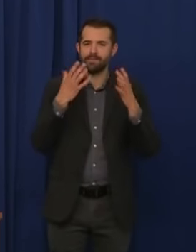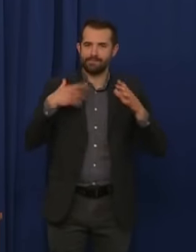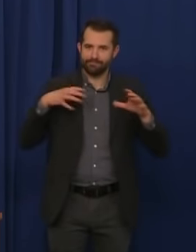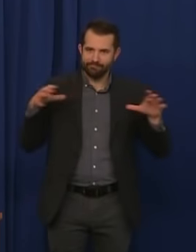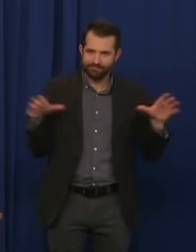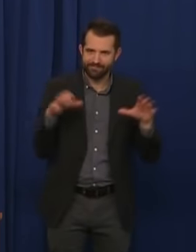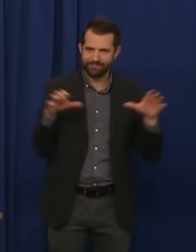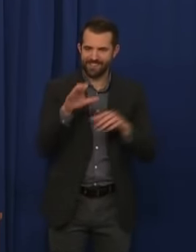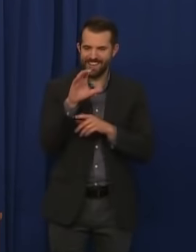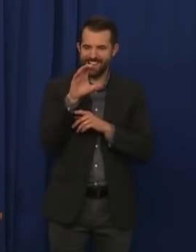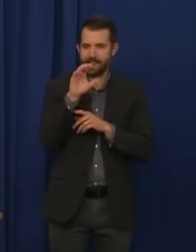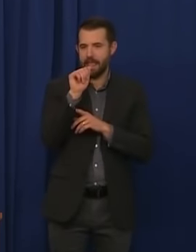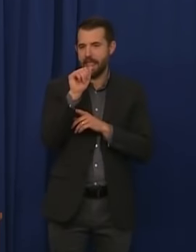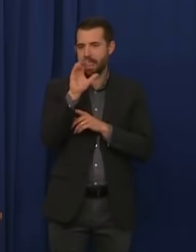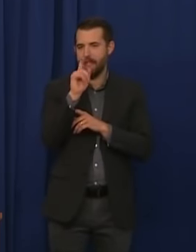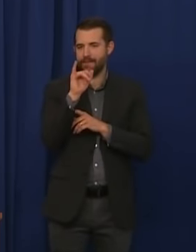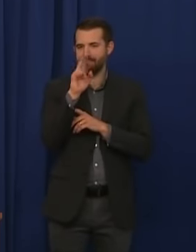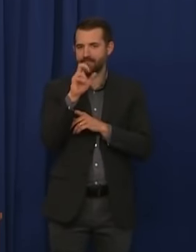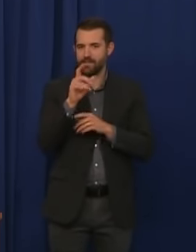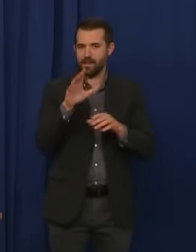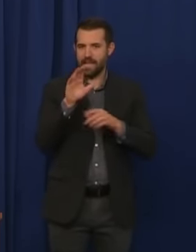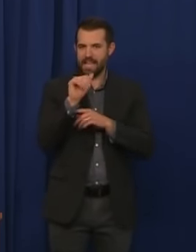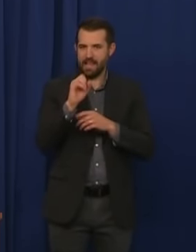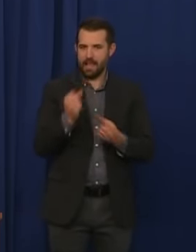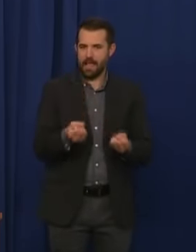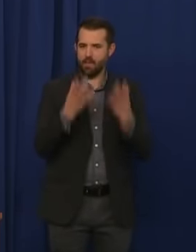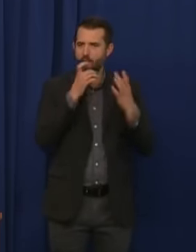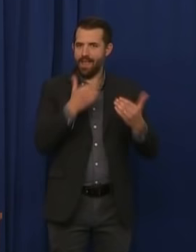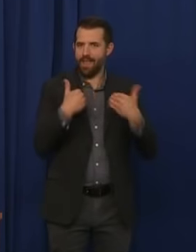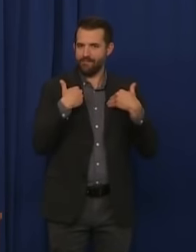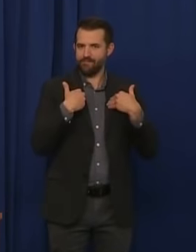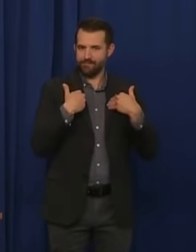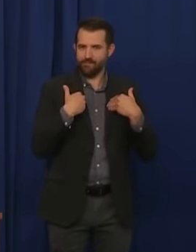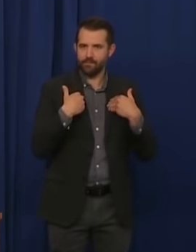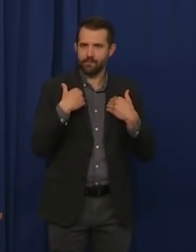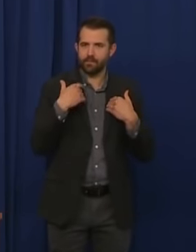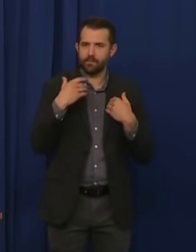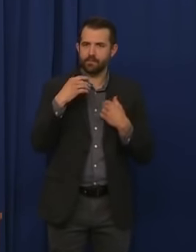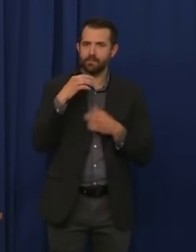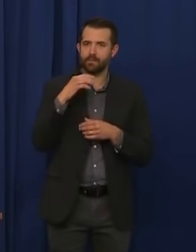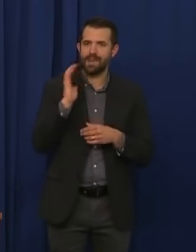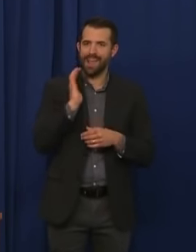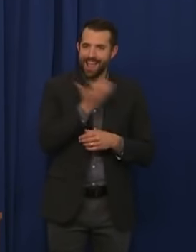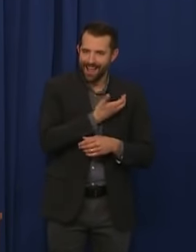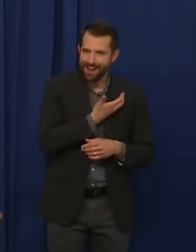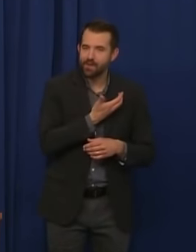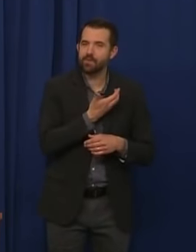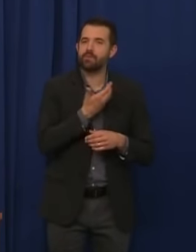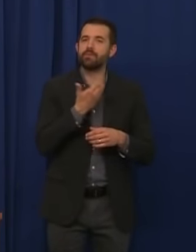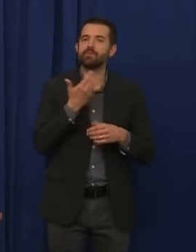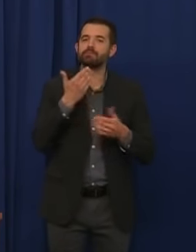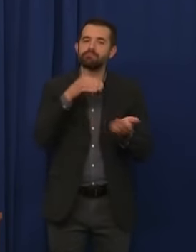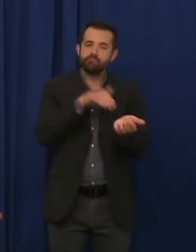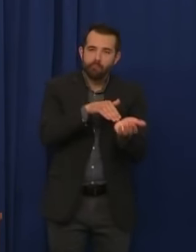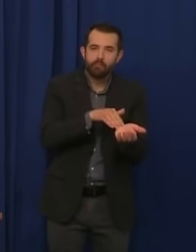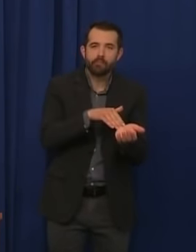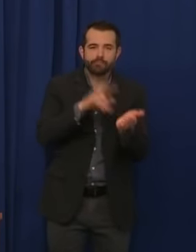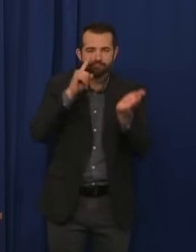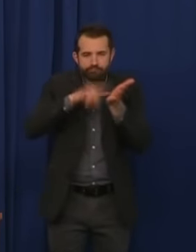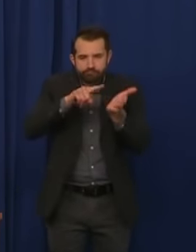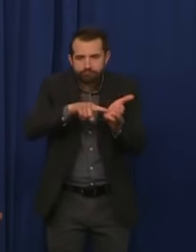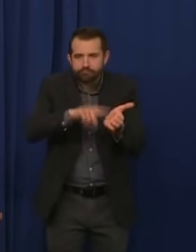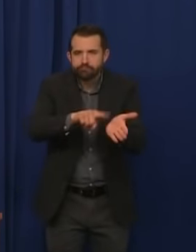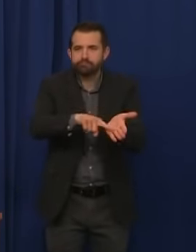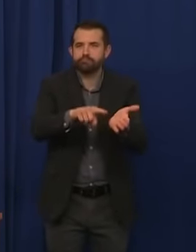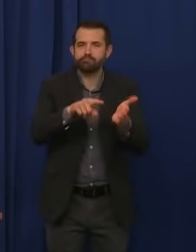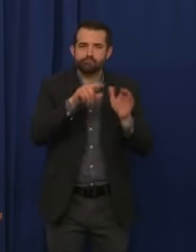mean by an active case is one where our field epidemiologists, the folks I've spoken about, these are the ones that are